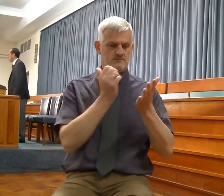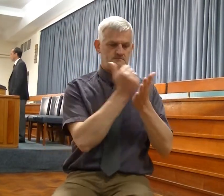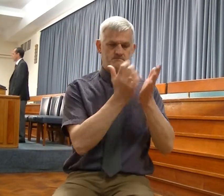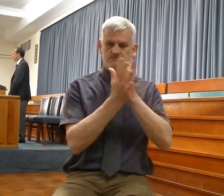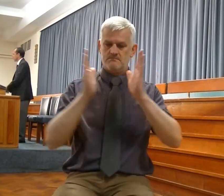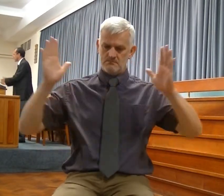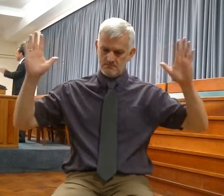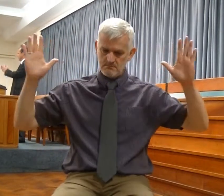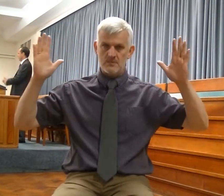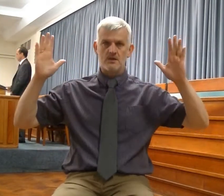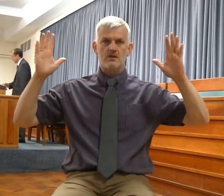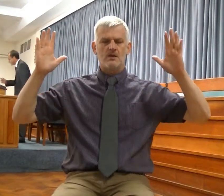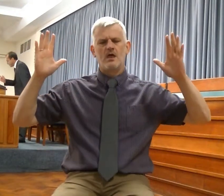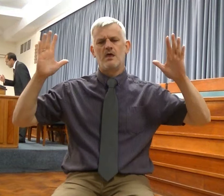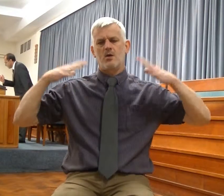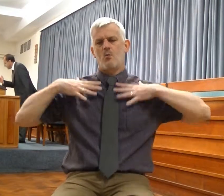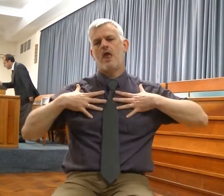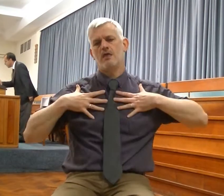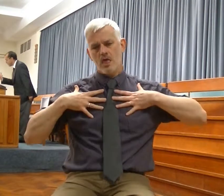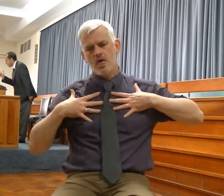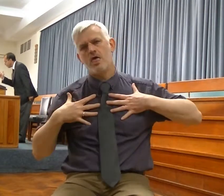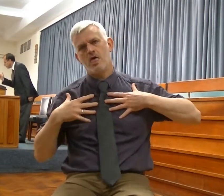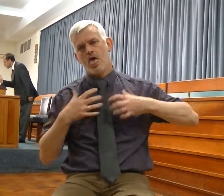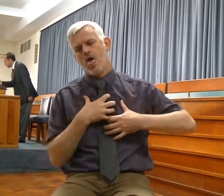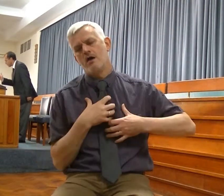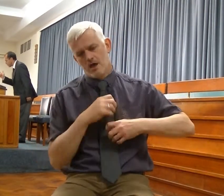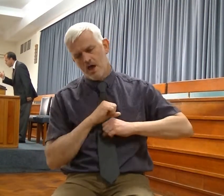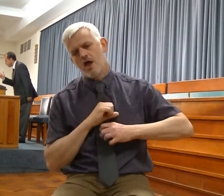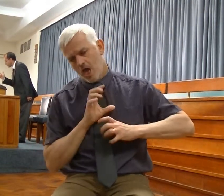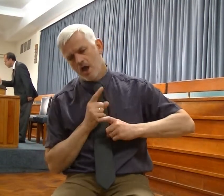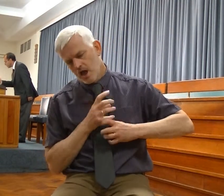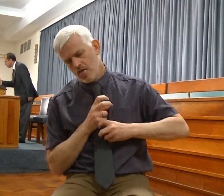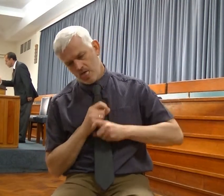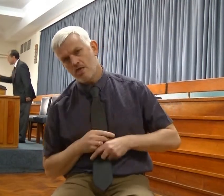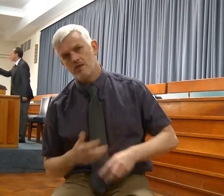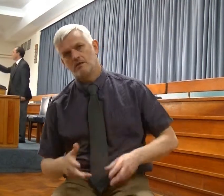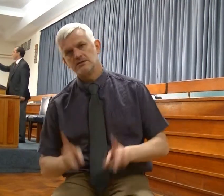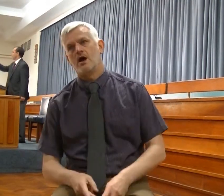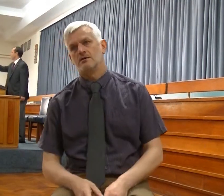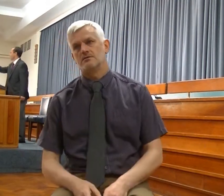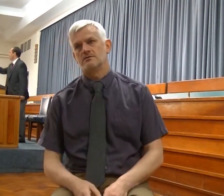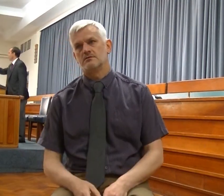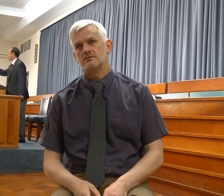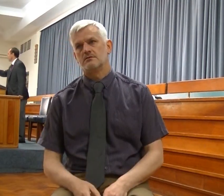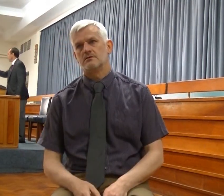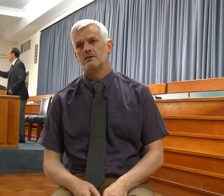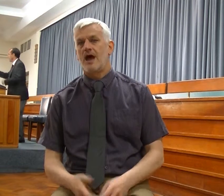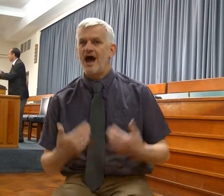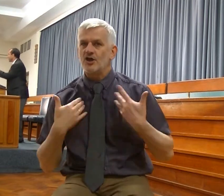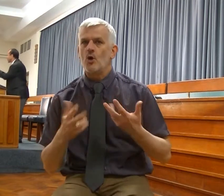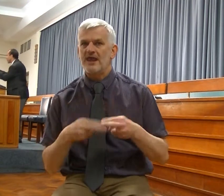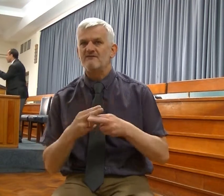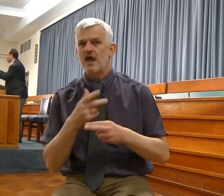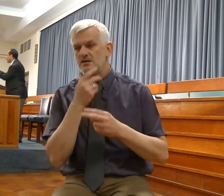move himself anymore on that time. But even if he was not able to read it, he may have heard